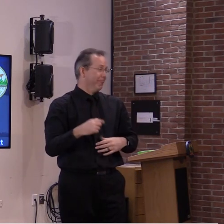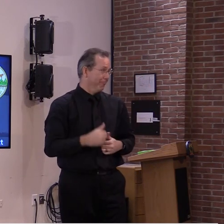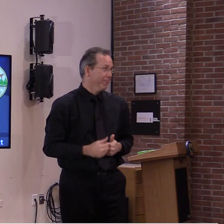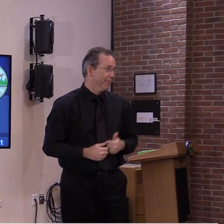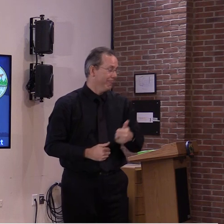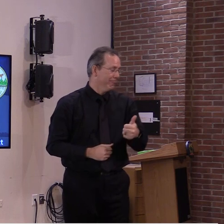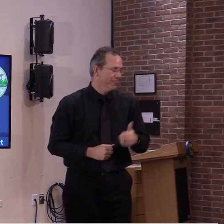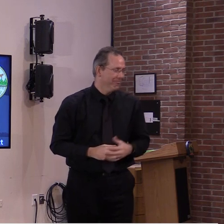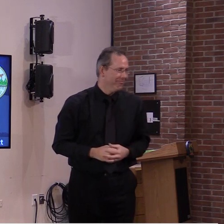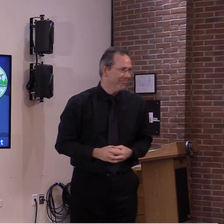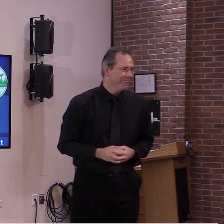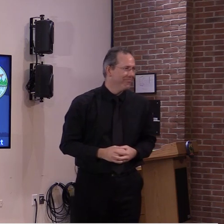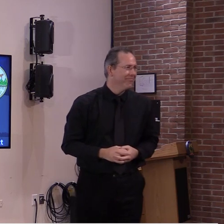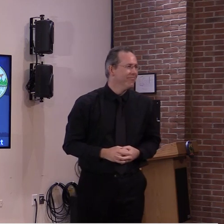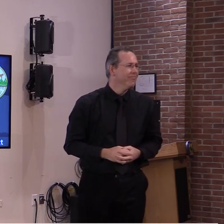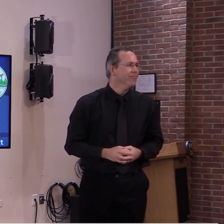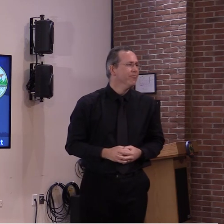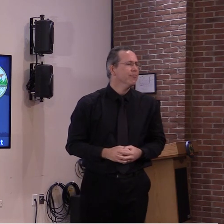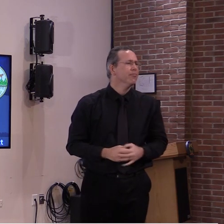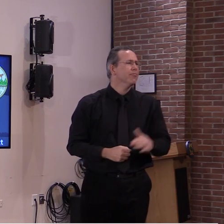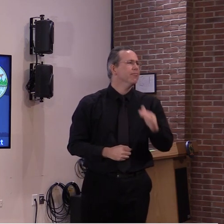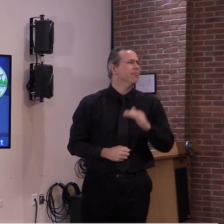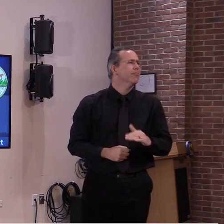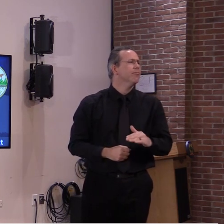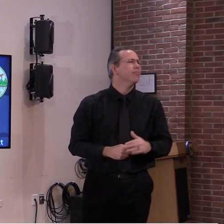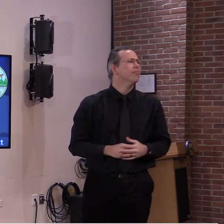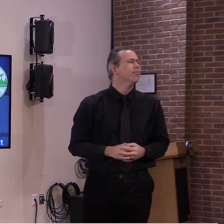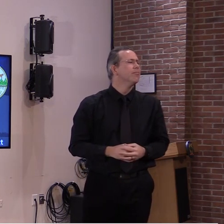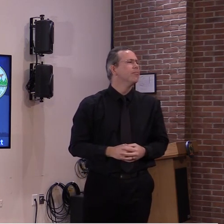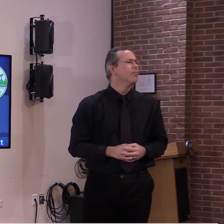Next up is Andrew, Caledonian Record.